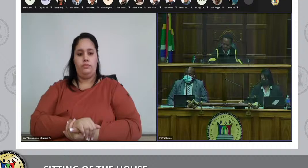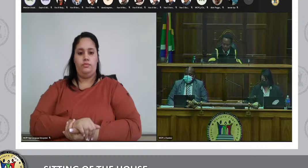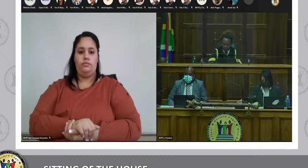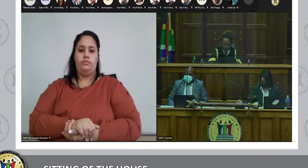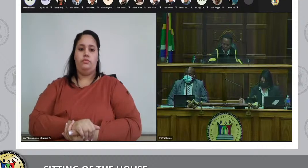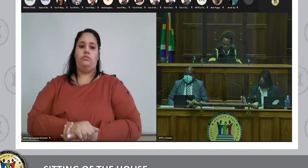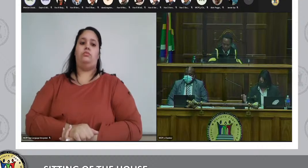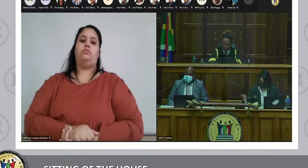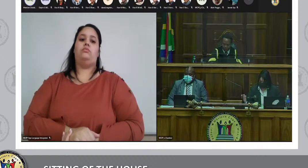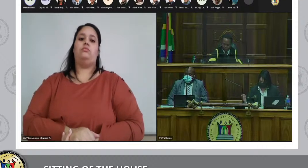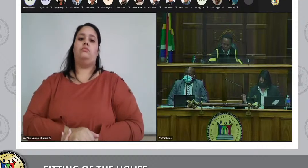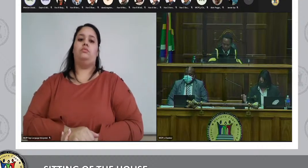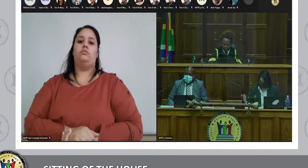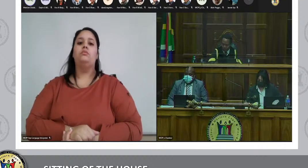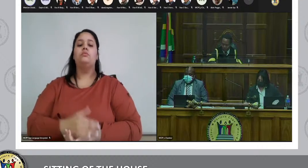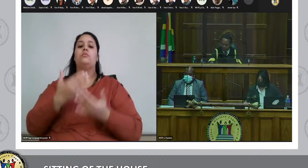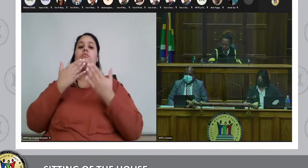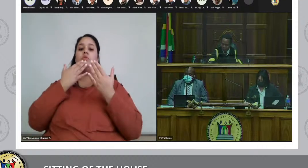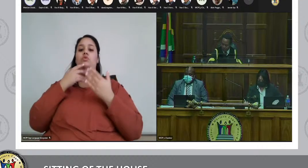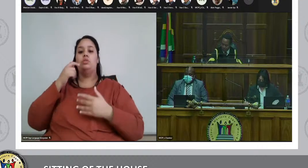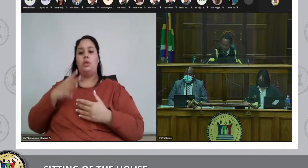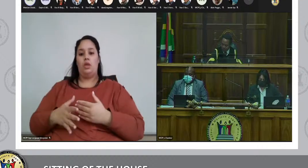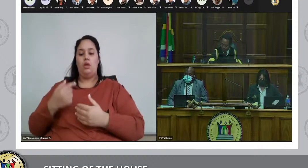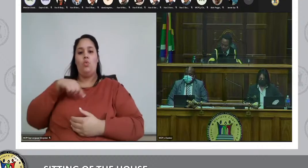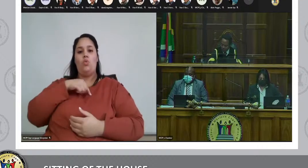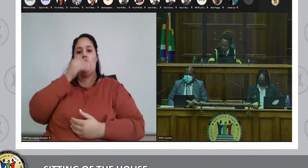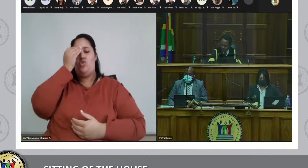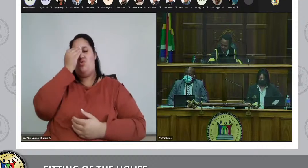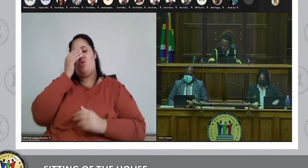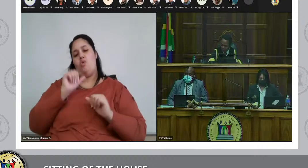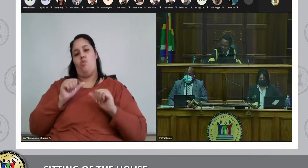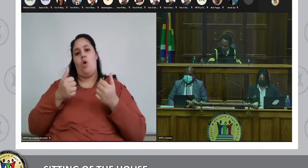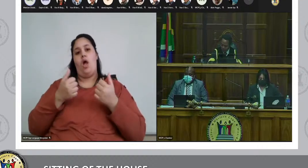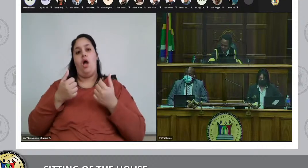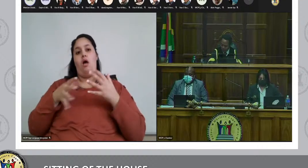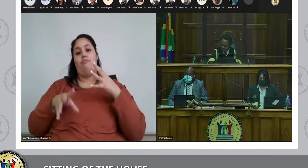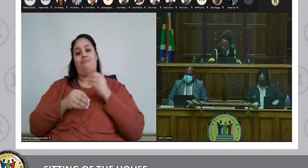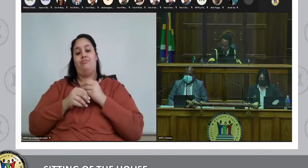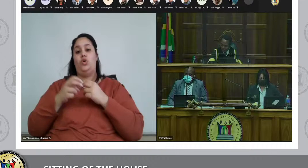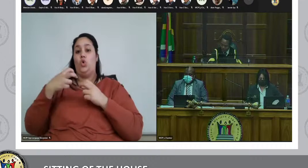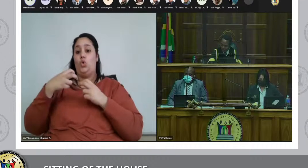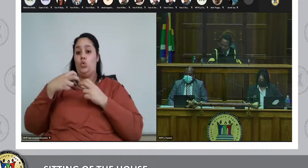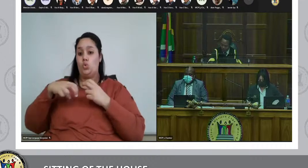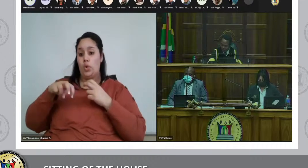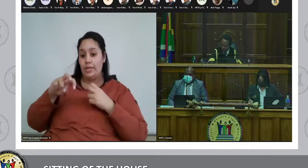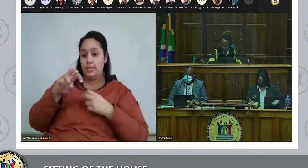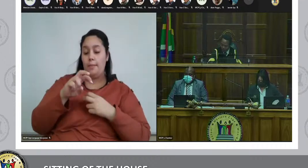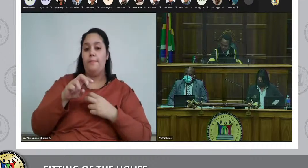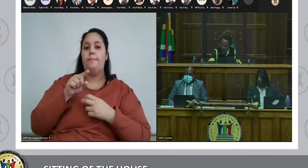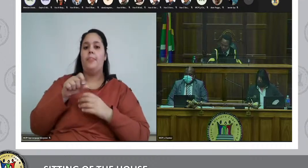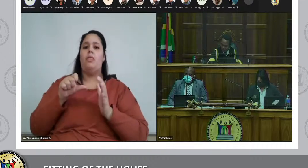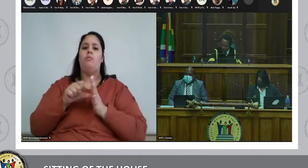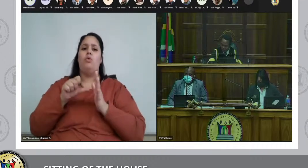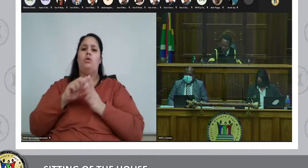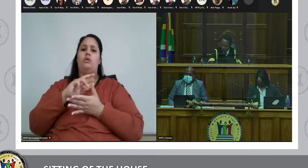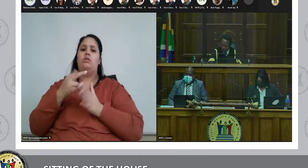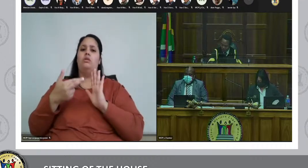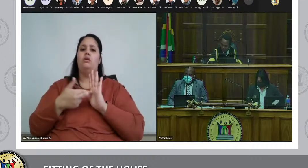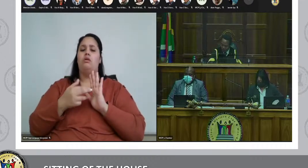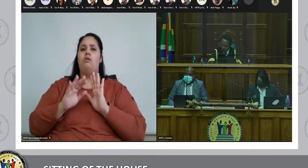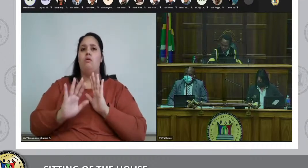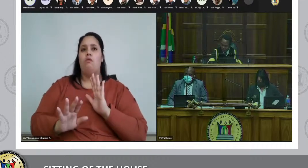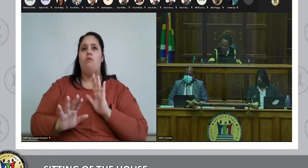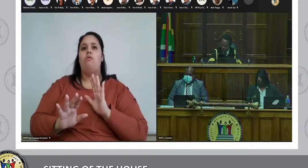Speaker. Speaker, we know that when it comes to tourism, it plays an important role when it comes to